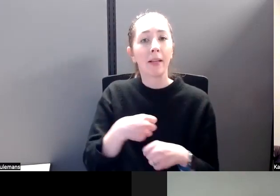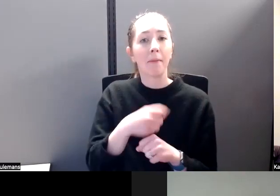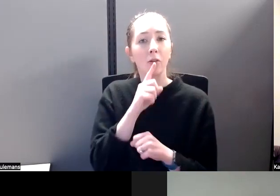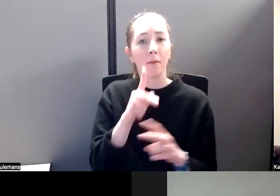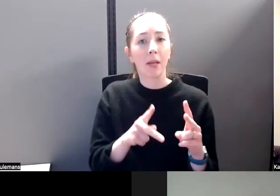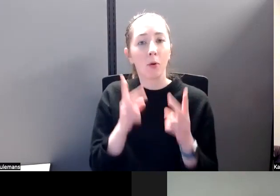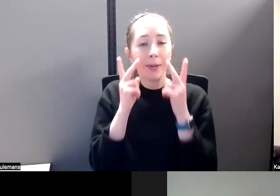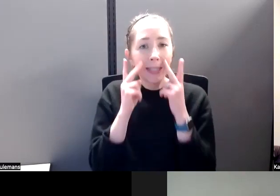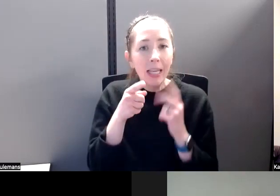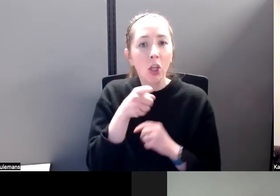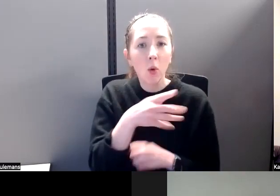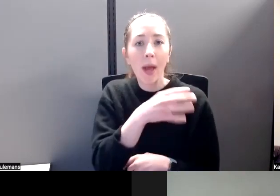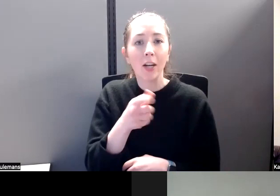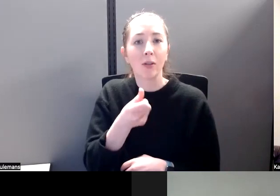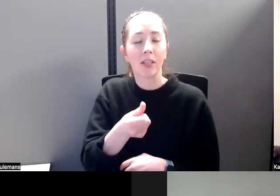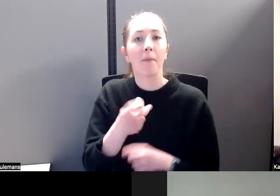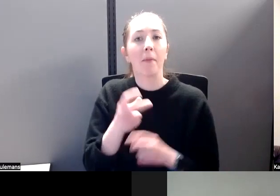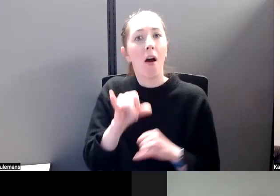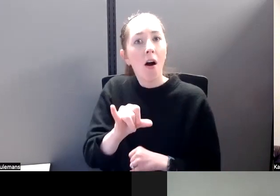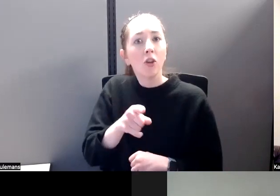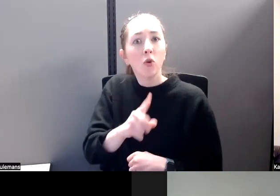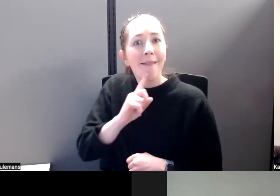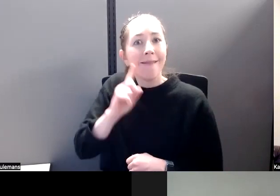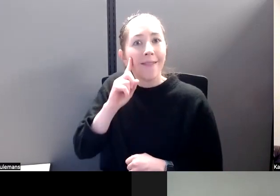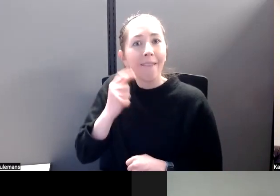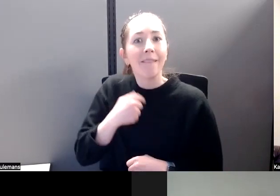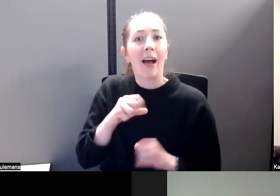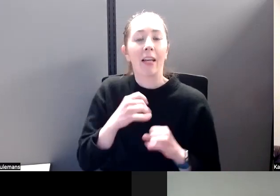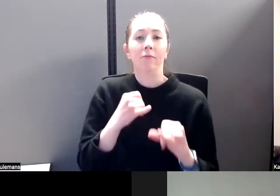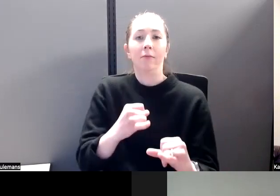people seeing you and seeing themselves in you, and knowing that